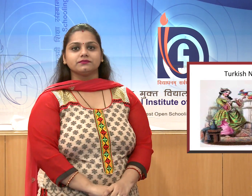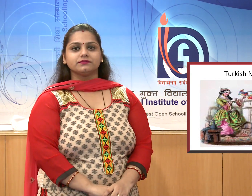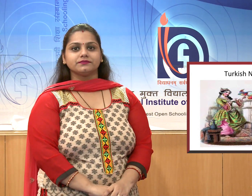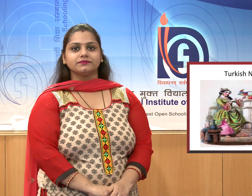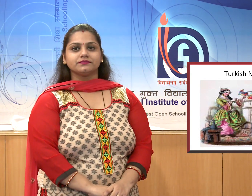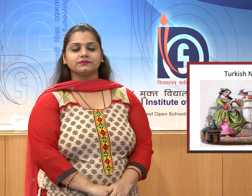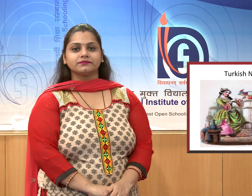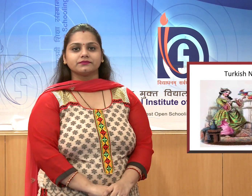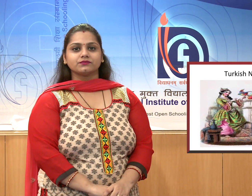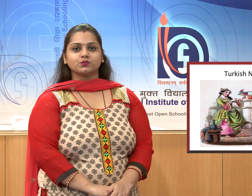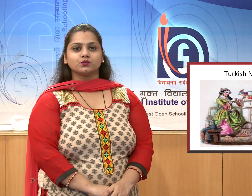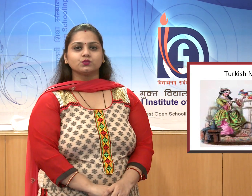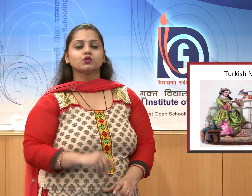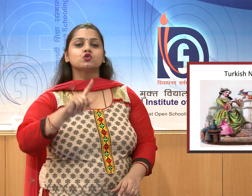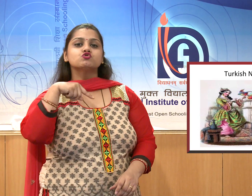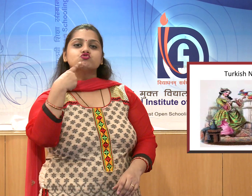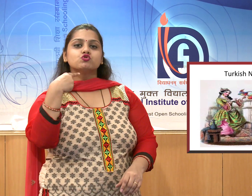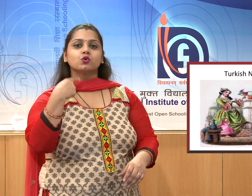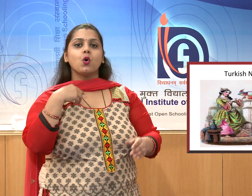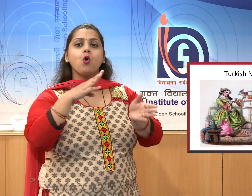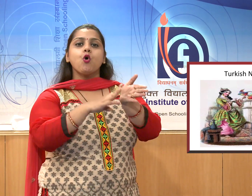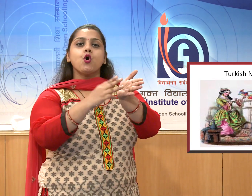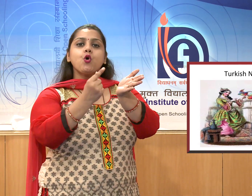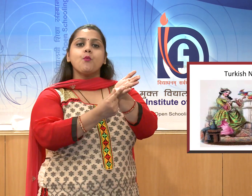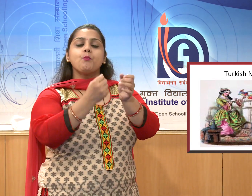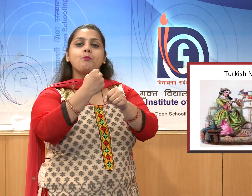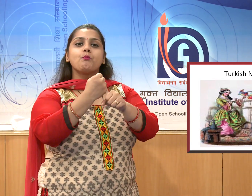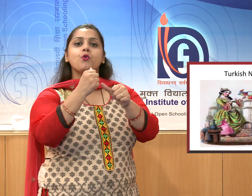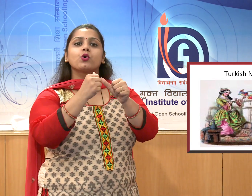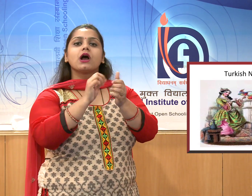The Mughals established the power and the prestige